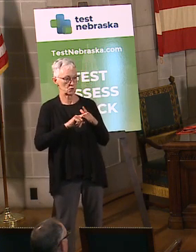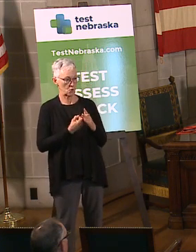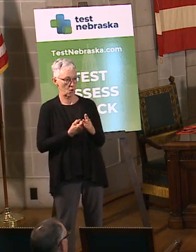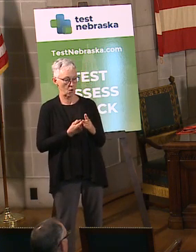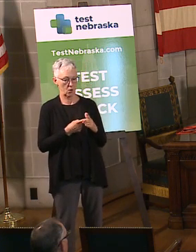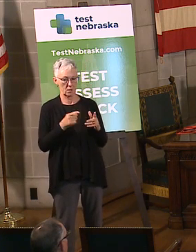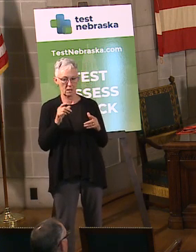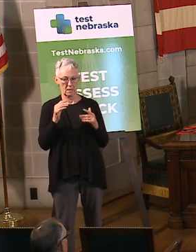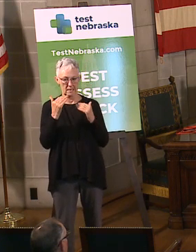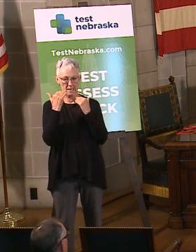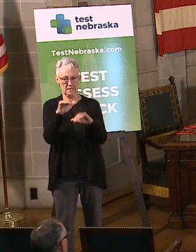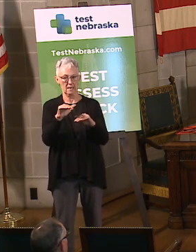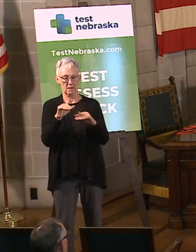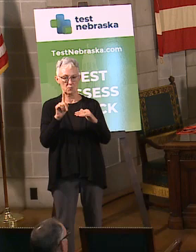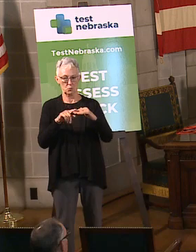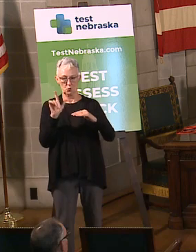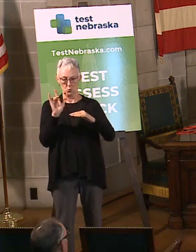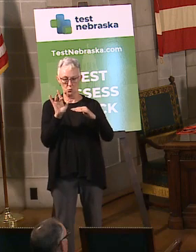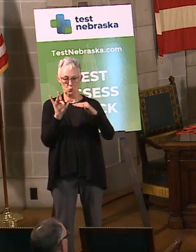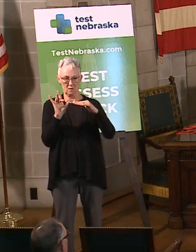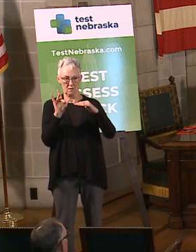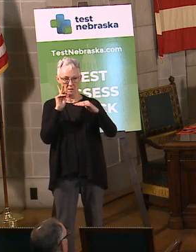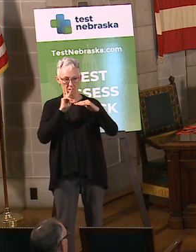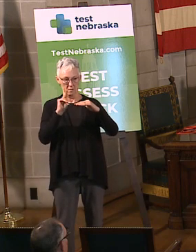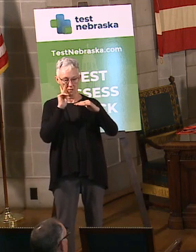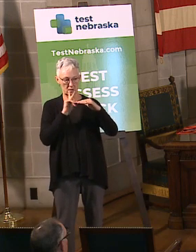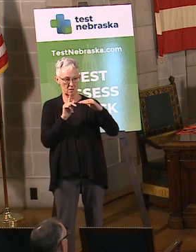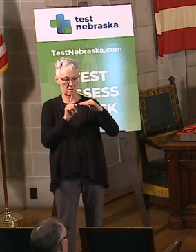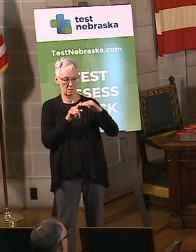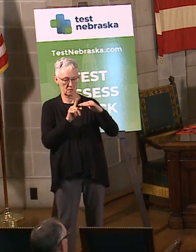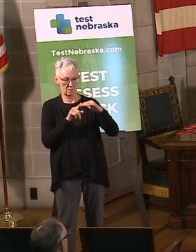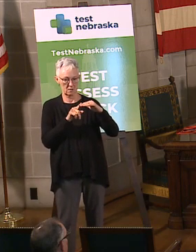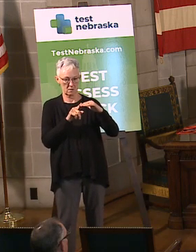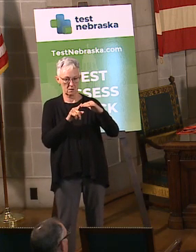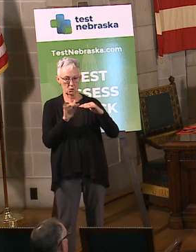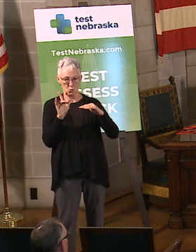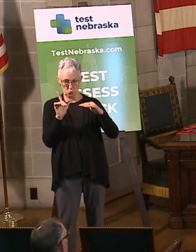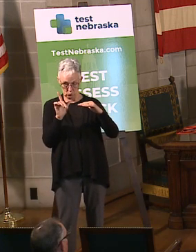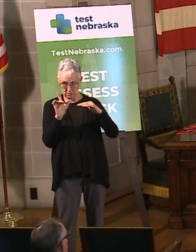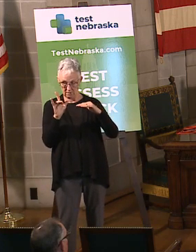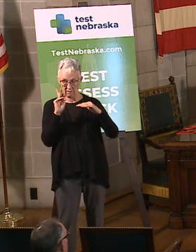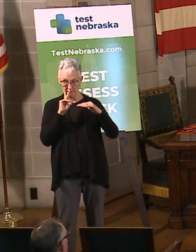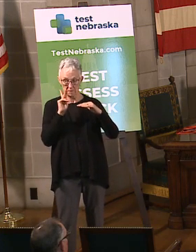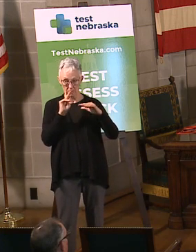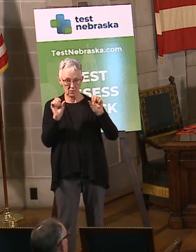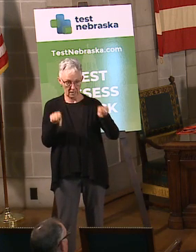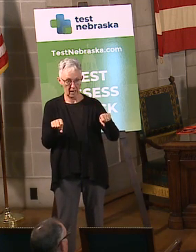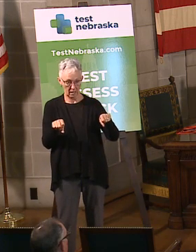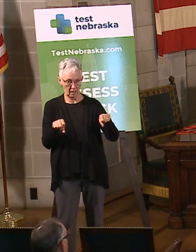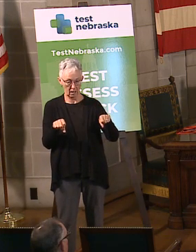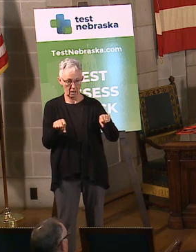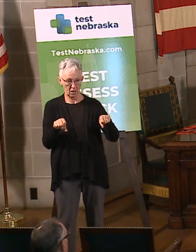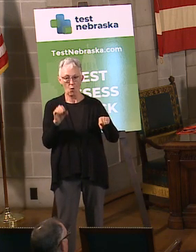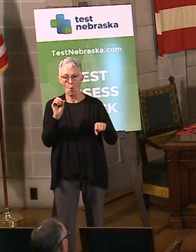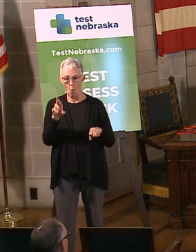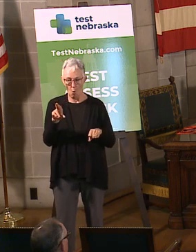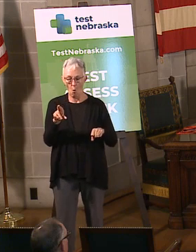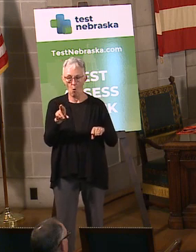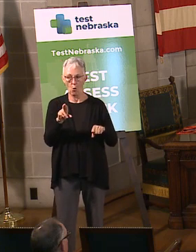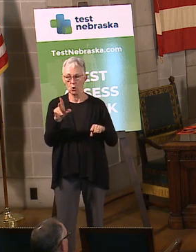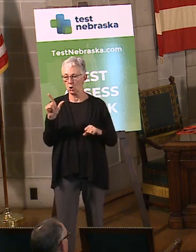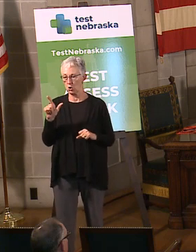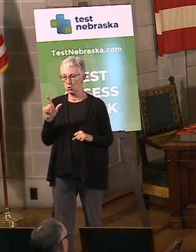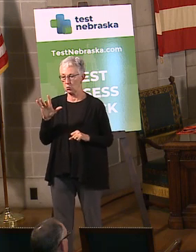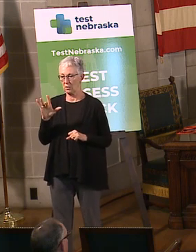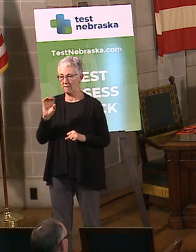25 people, or, and so there's going to be several categories. For certain venues,